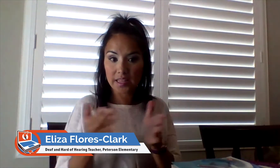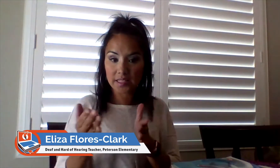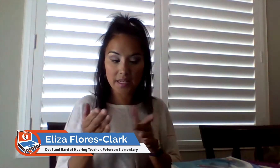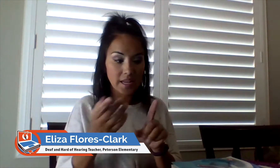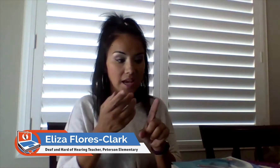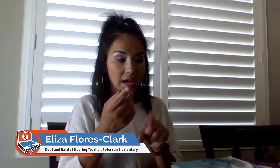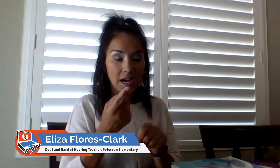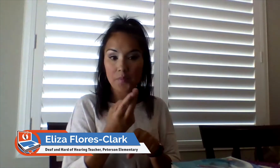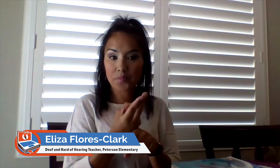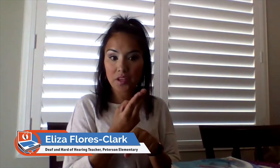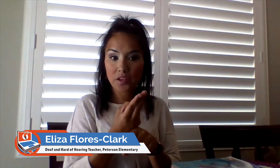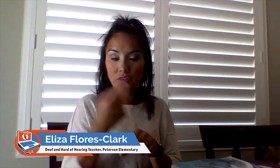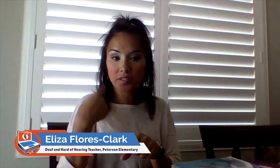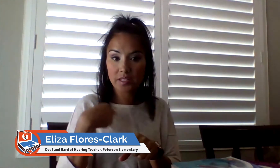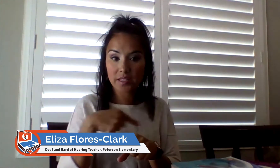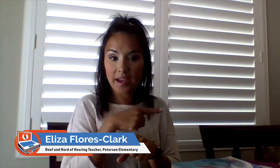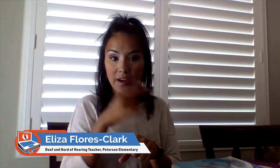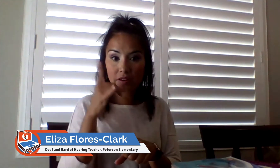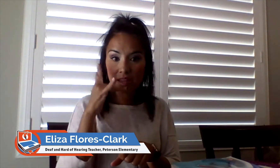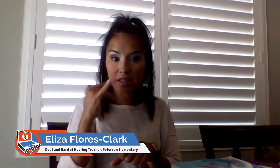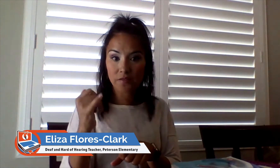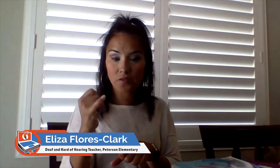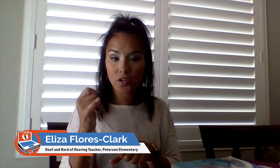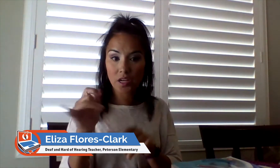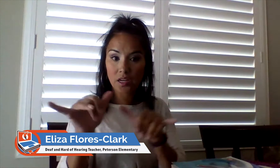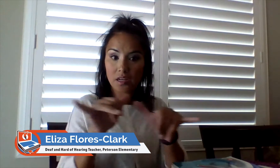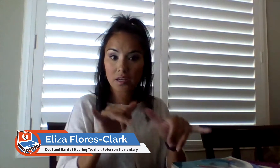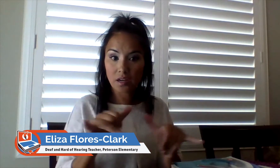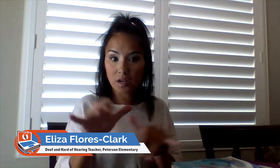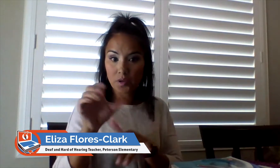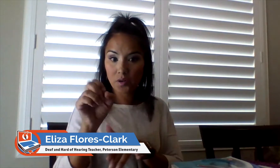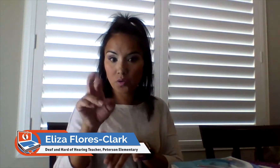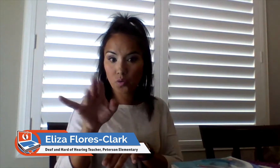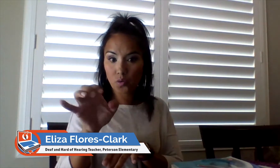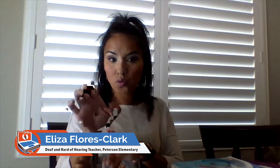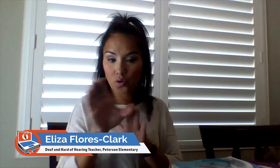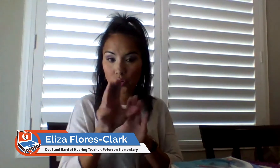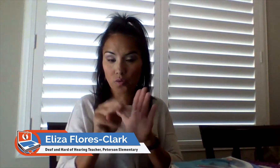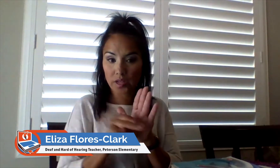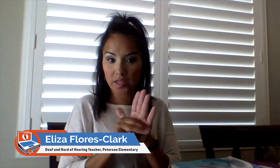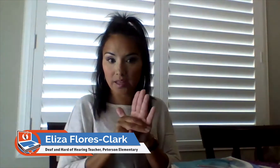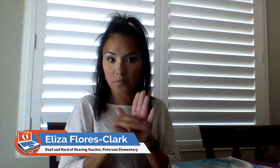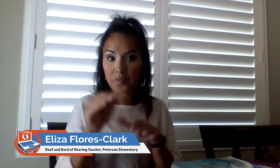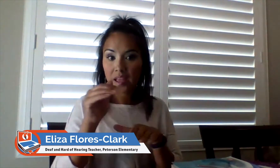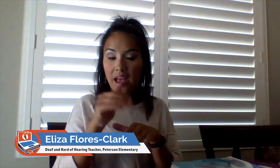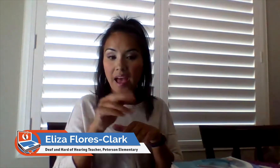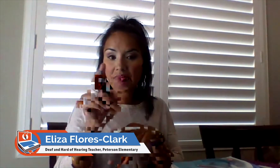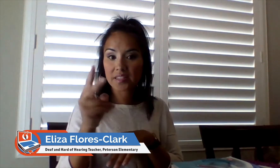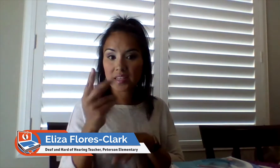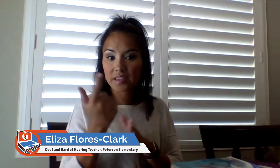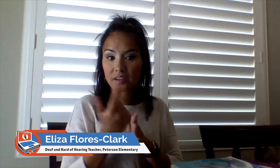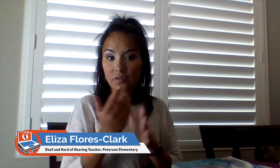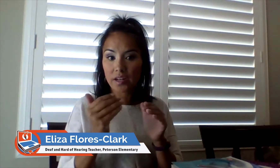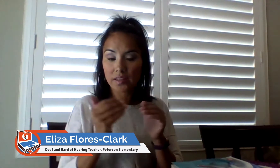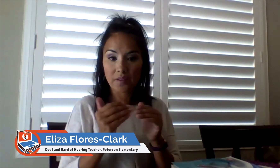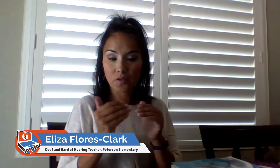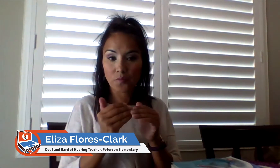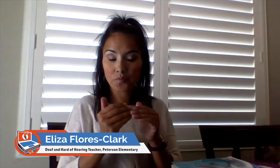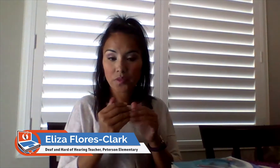lesson, using our California Common Core curriculum at the second grade level. We're